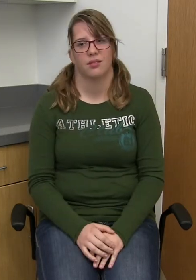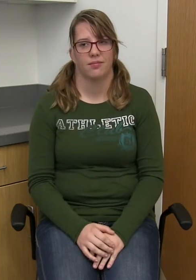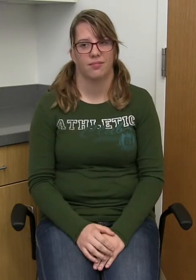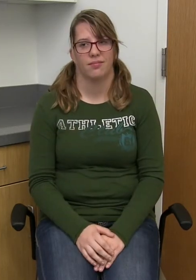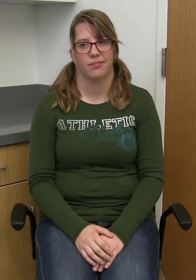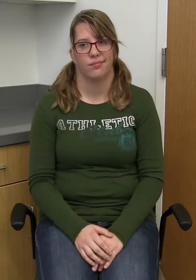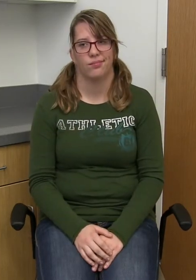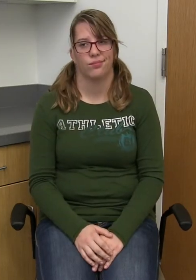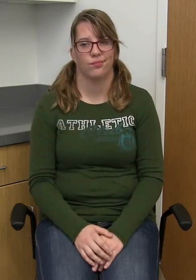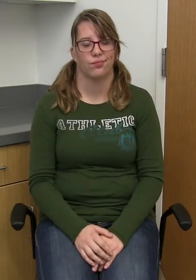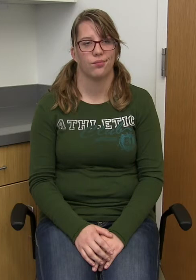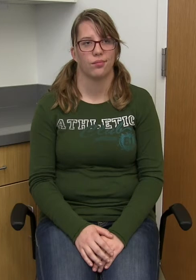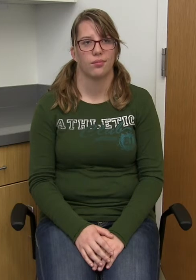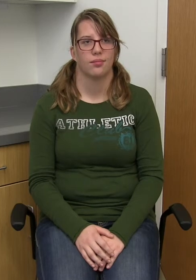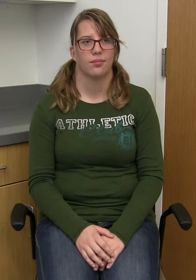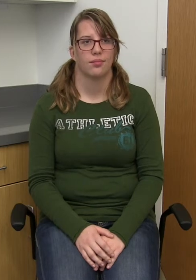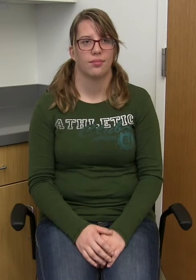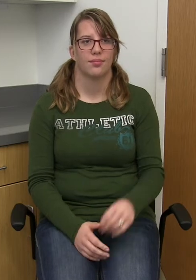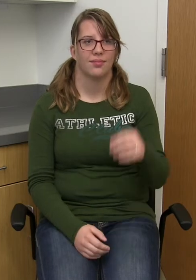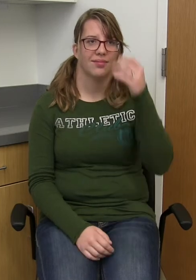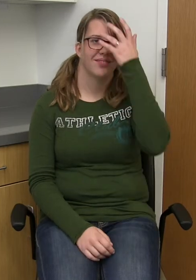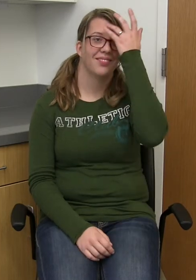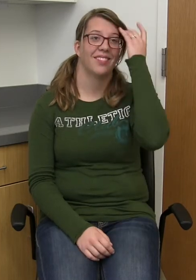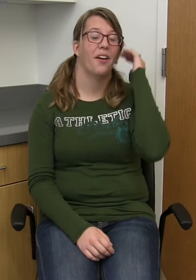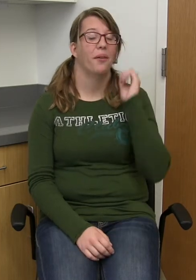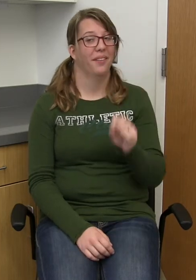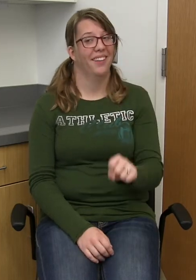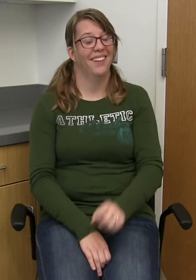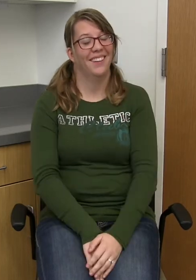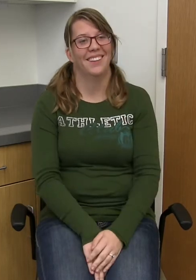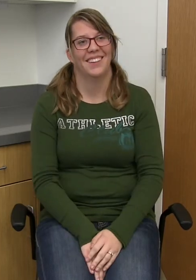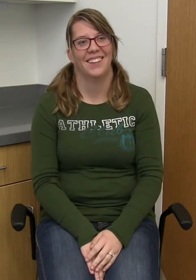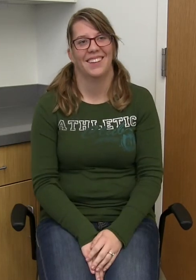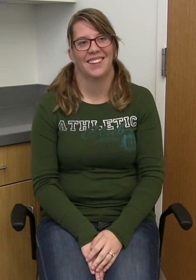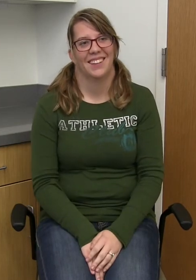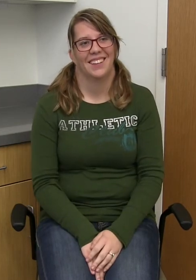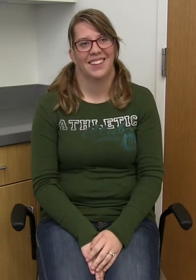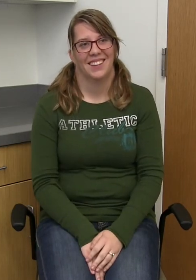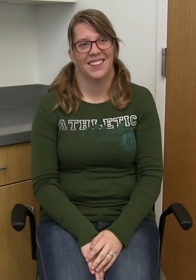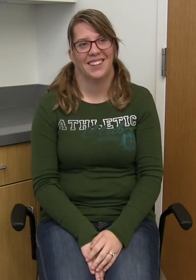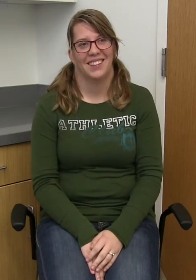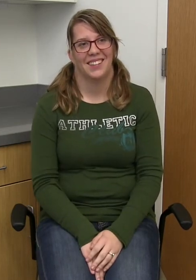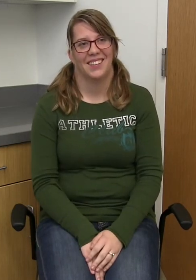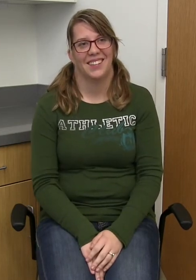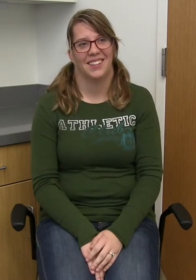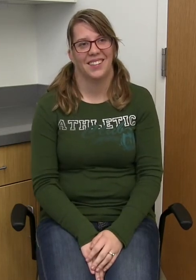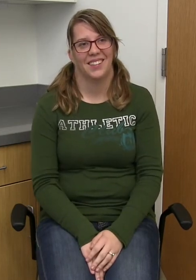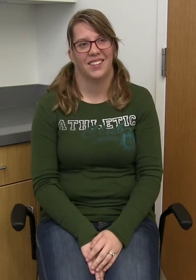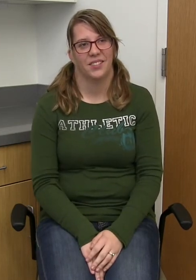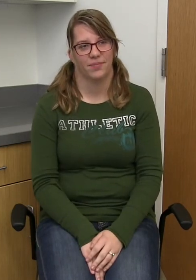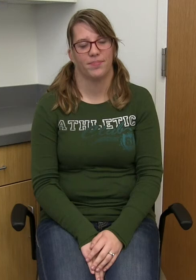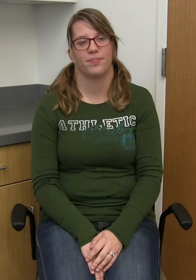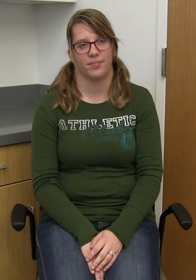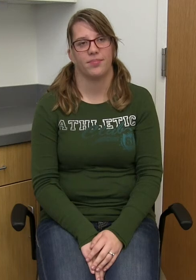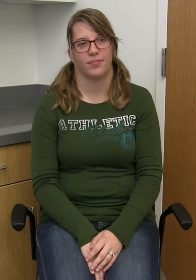Yeah, definitely. There's a lot of adjusting to go through. Yeah, and water is really important. I know it's sometimes hard to drink water when you're